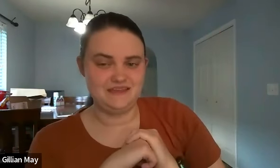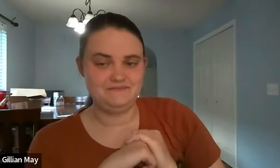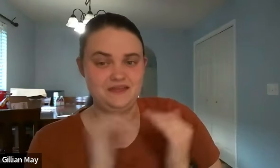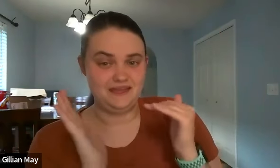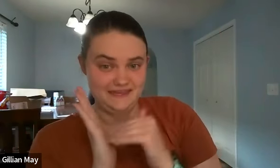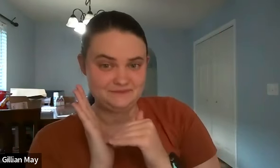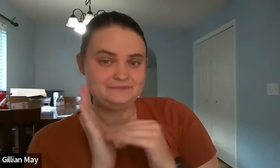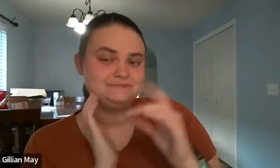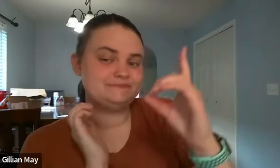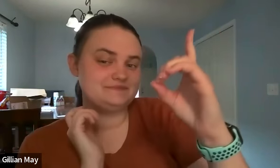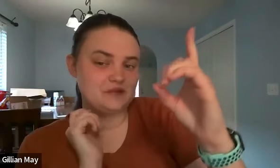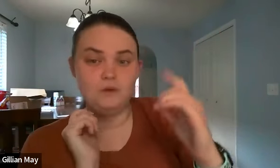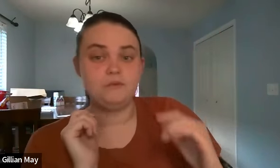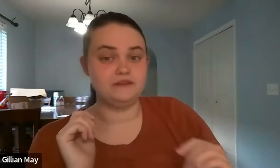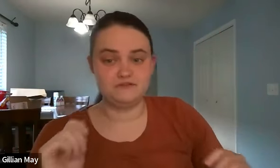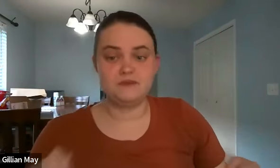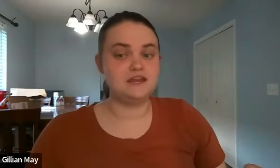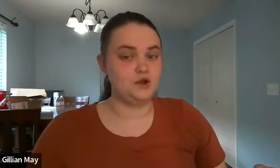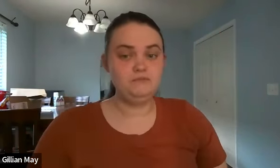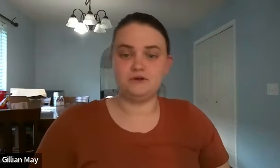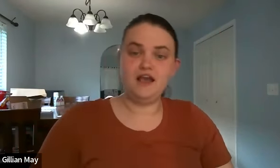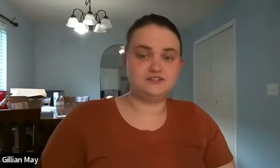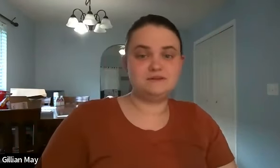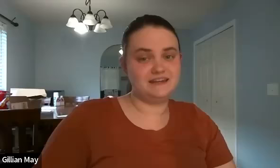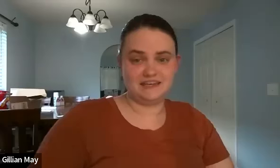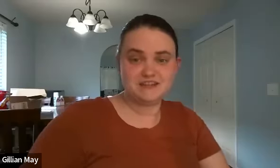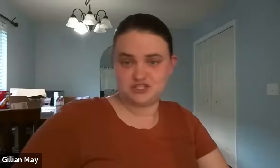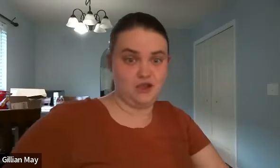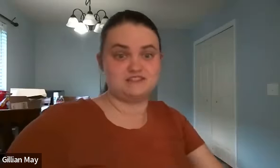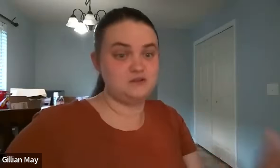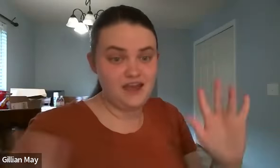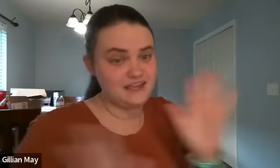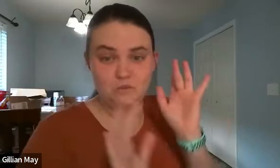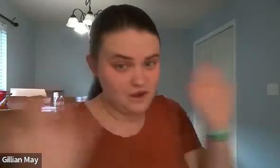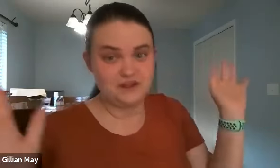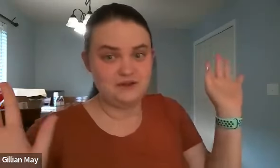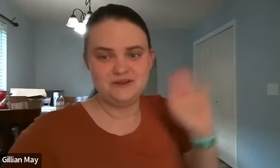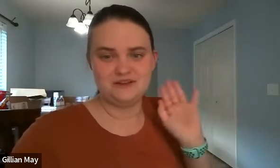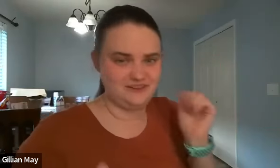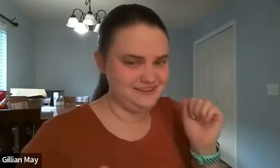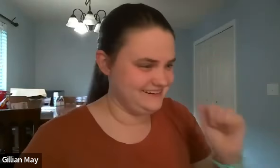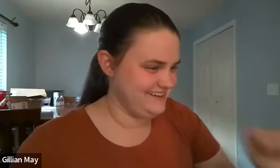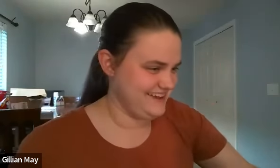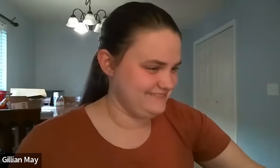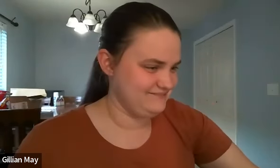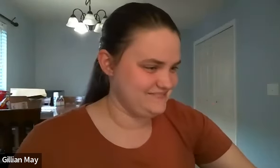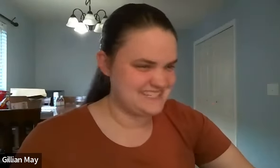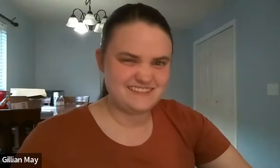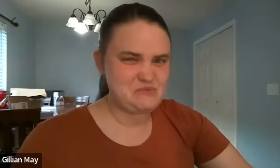Okay, again. Oh, well, never mind. No, we're not doing it again because you guys all got it in one go. Good. Okay. See, this is why I